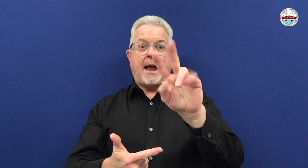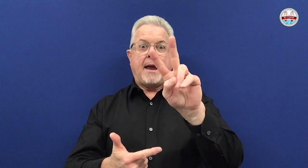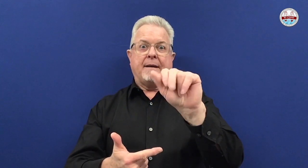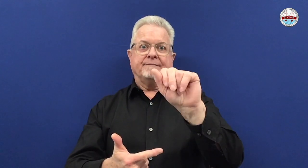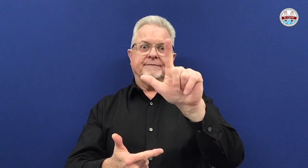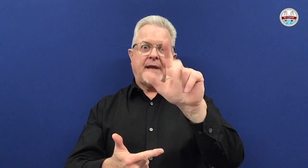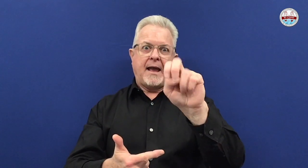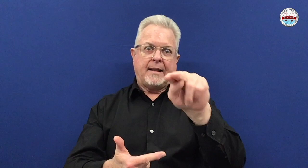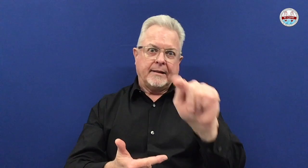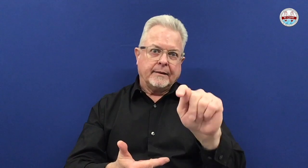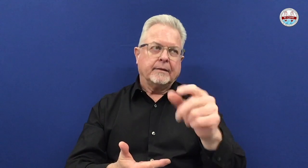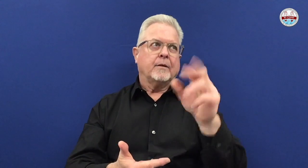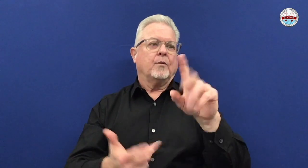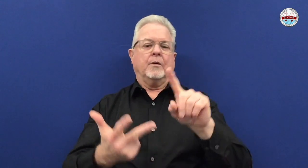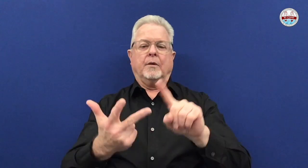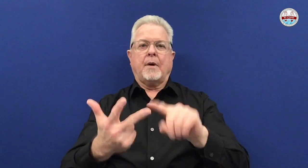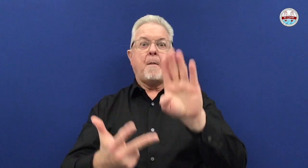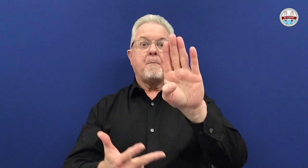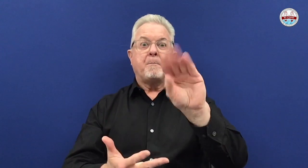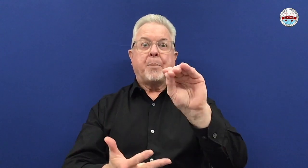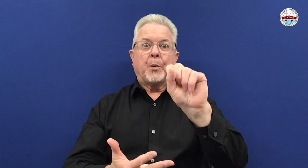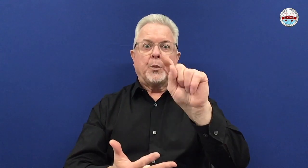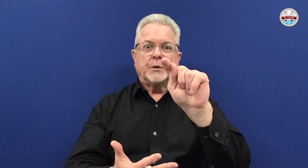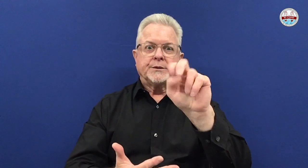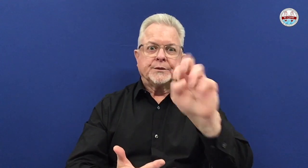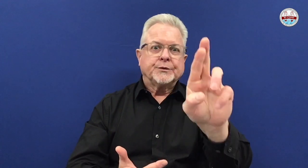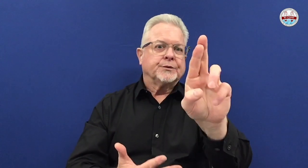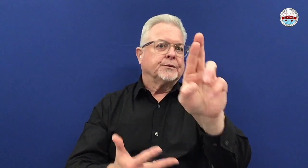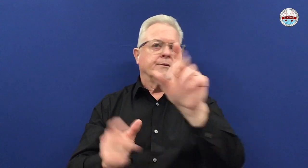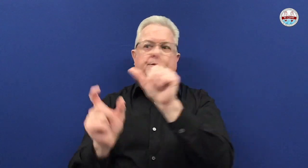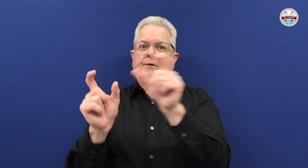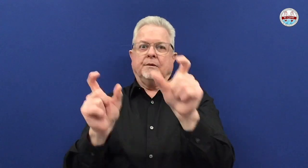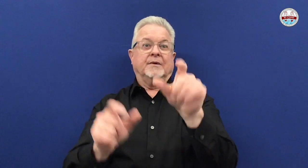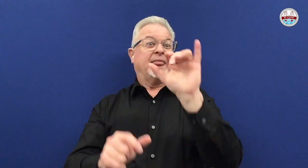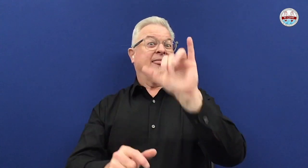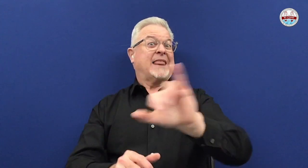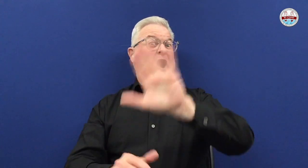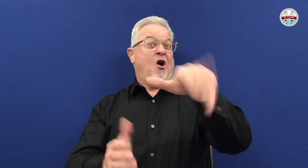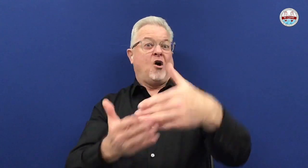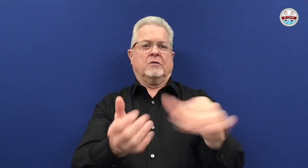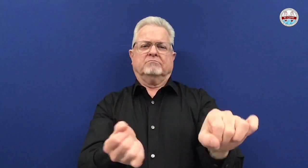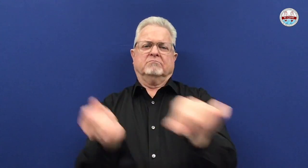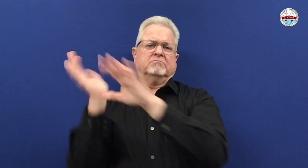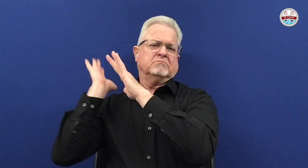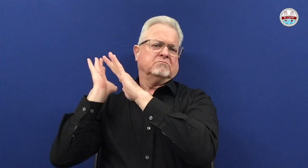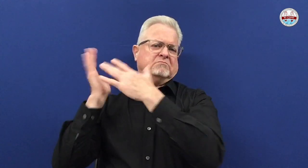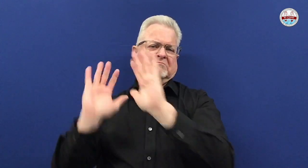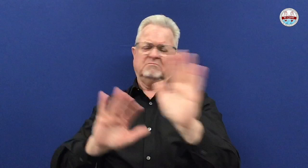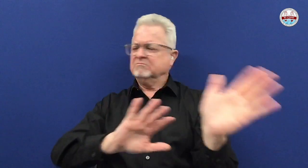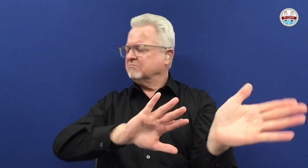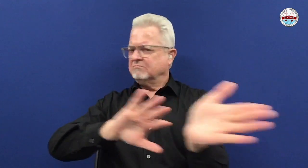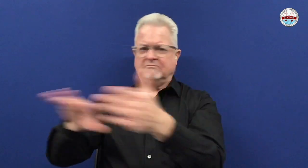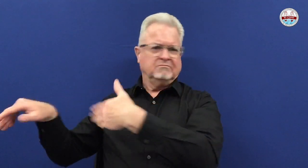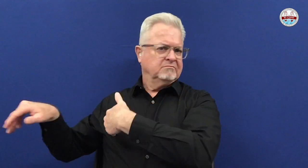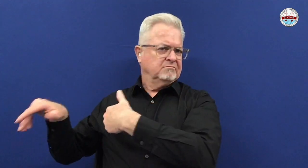monovalent, there's bivalent, there's boosters. Now, all of these words have been